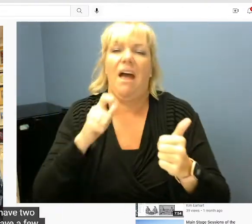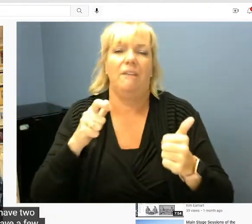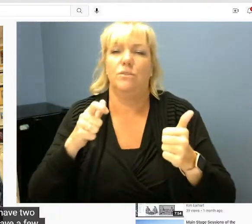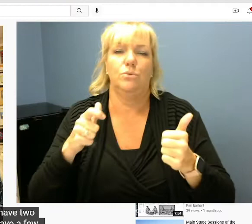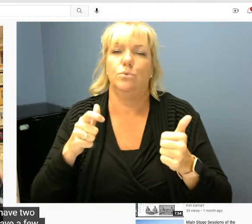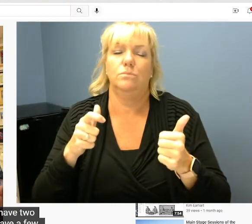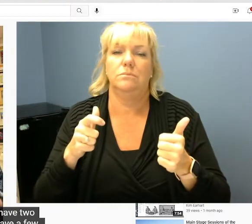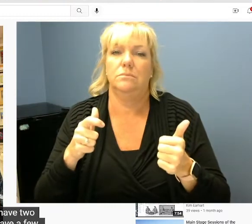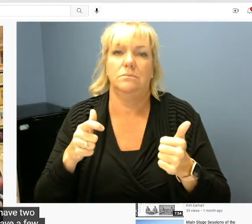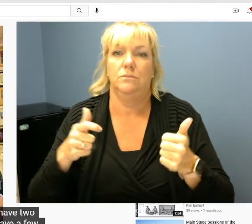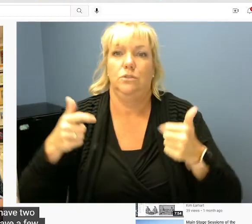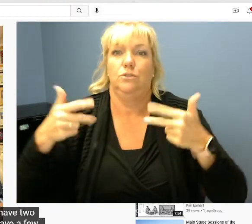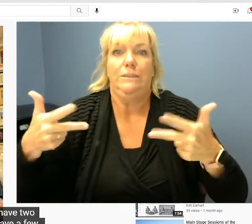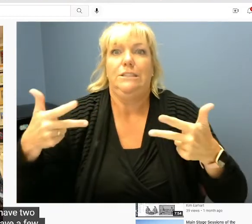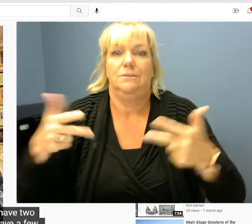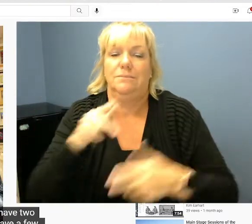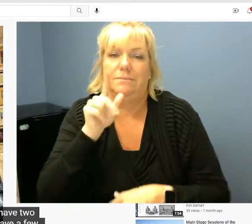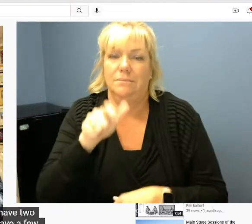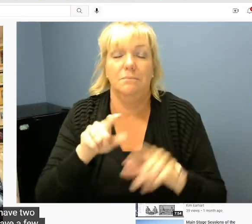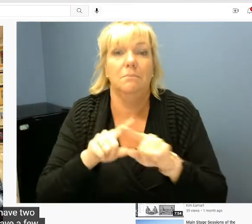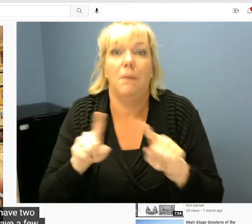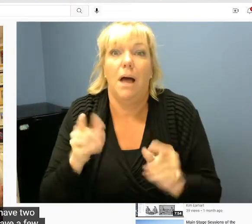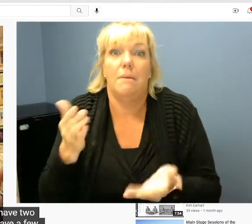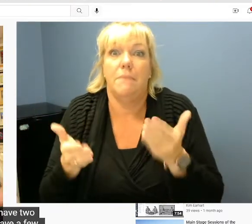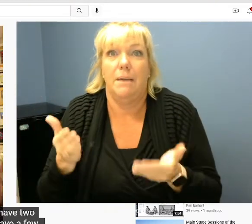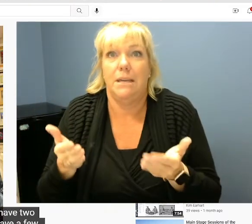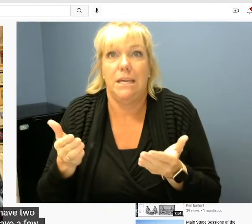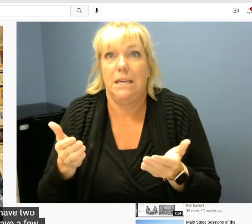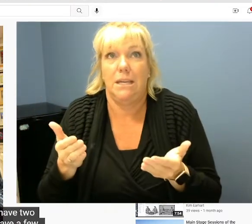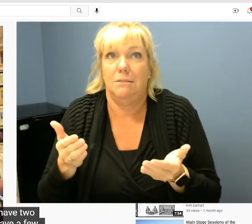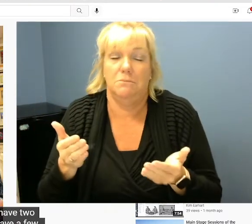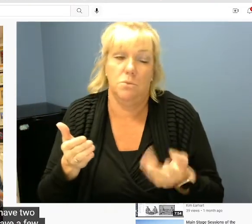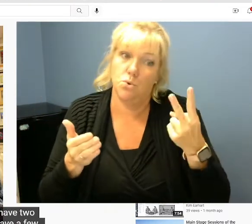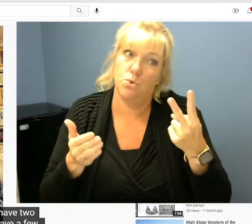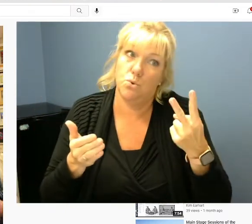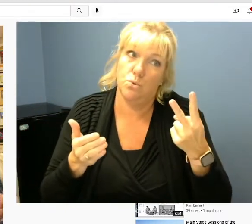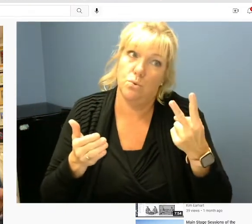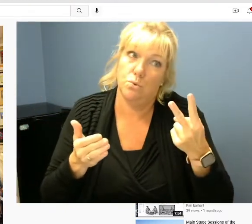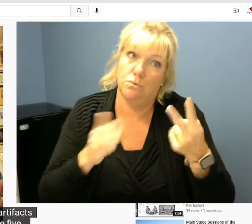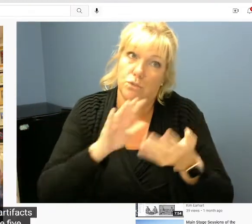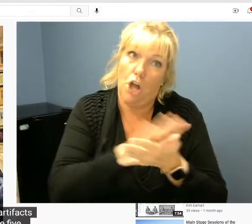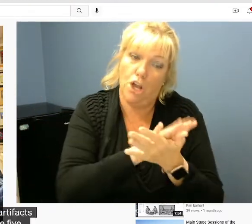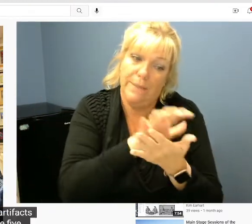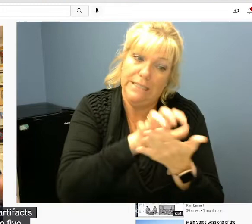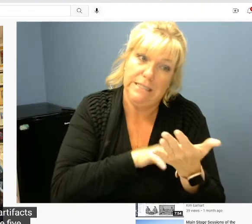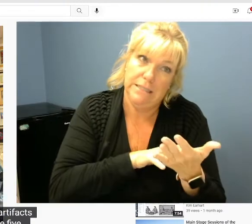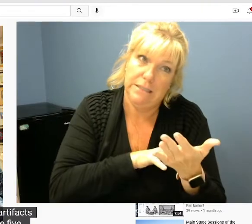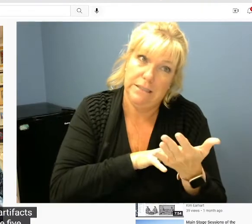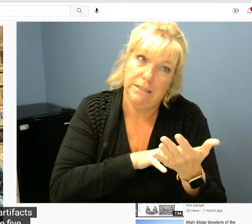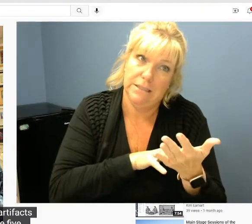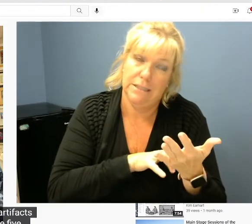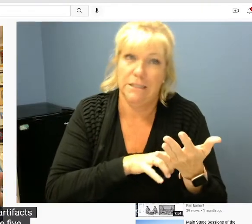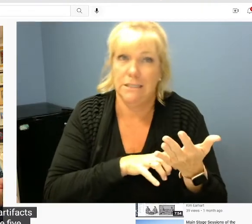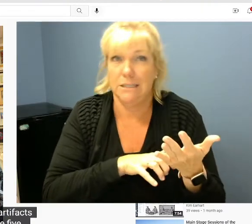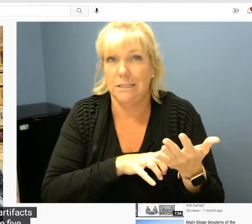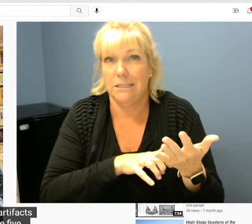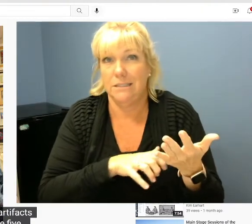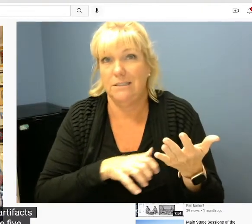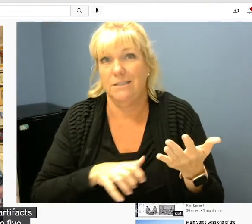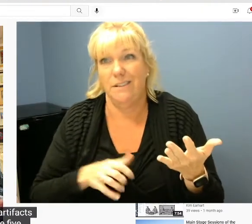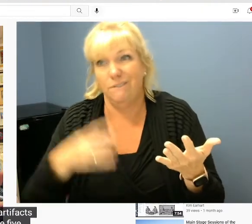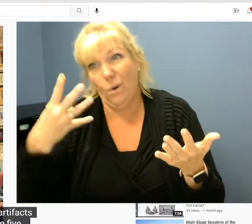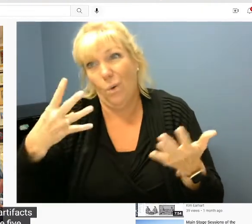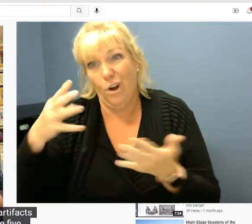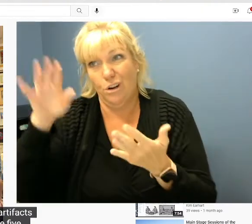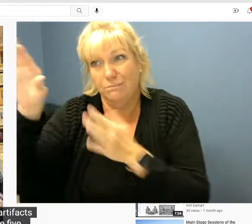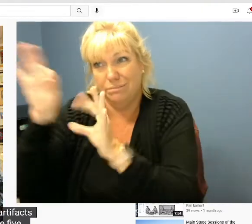If you want to have, if you have 2 documents, a little extra, maybe you have, 4 documents and, 2 artifacts,